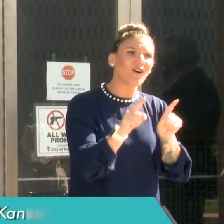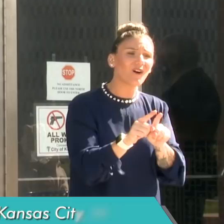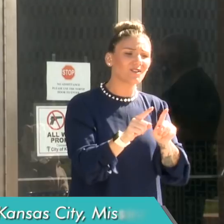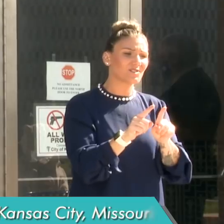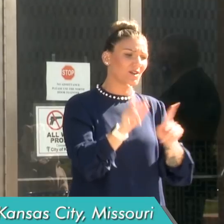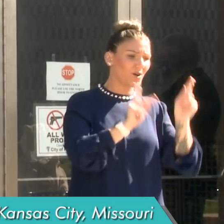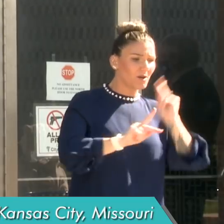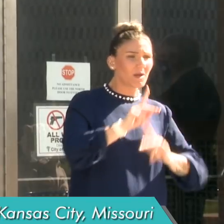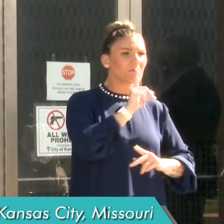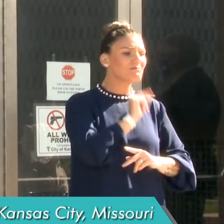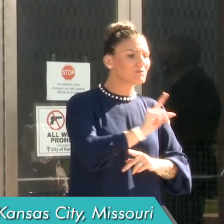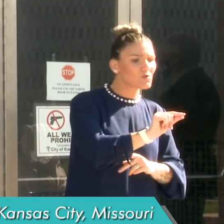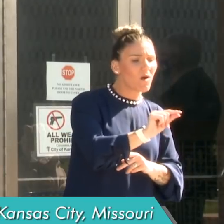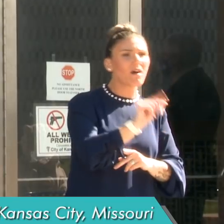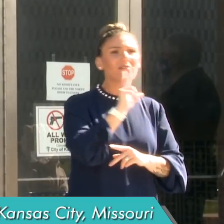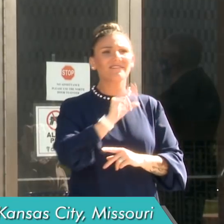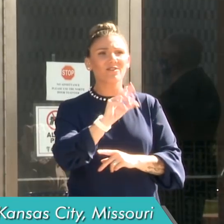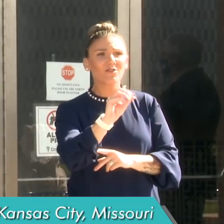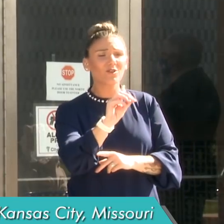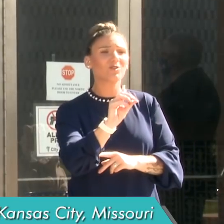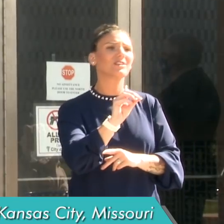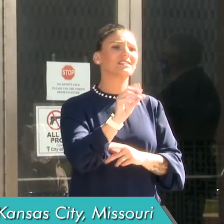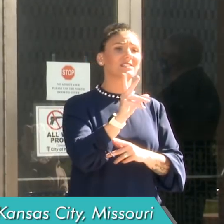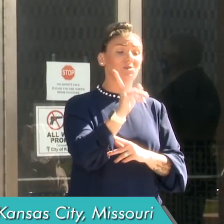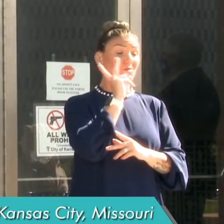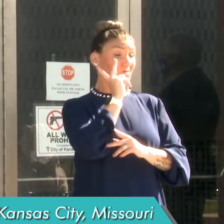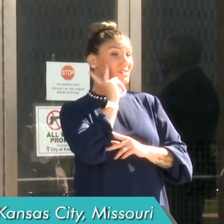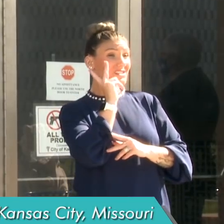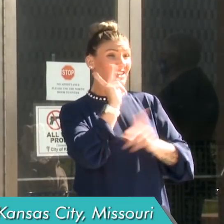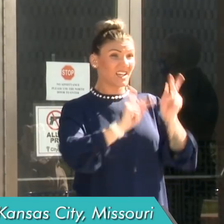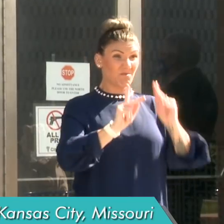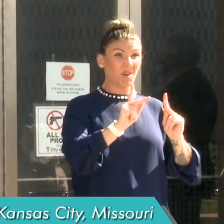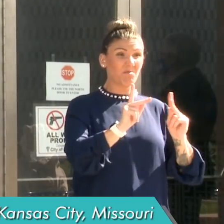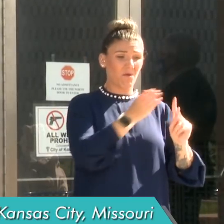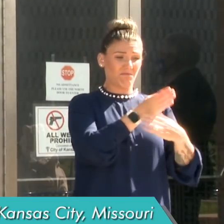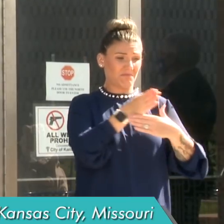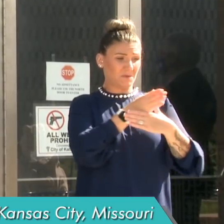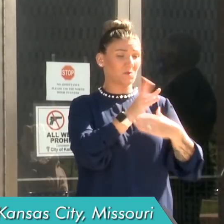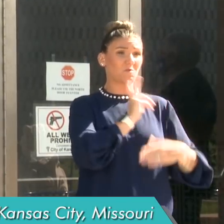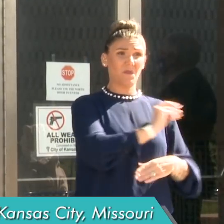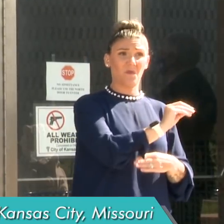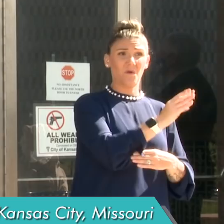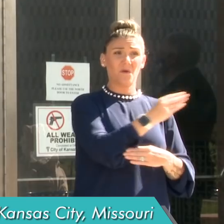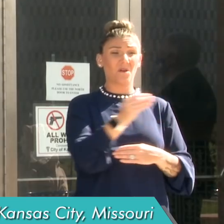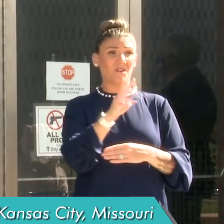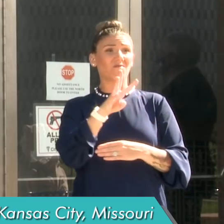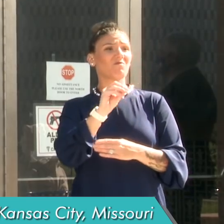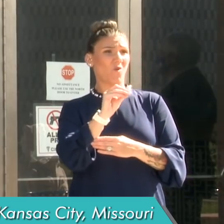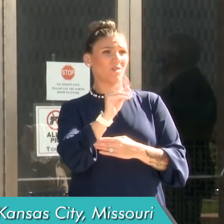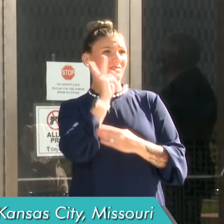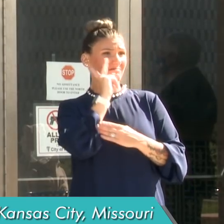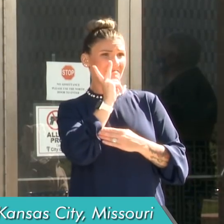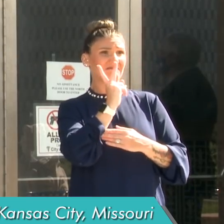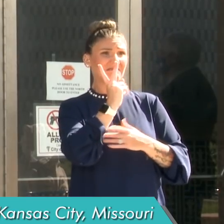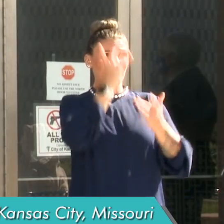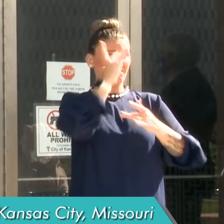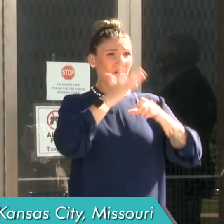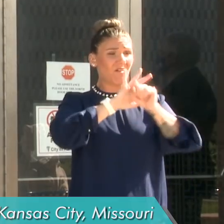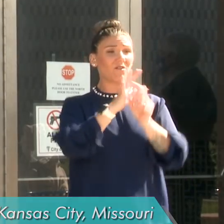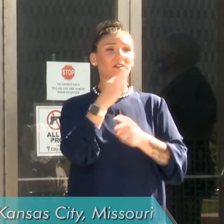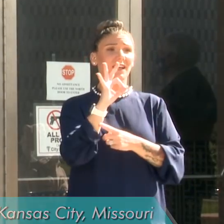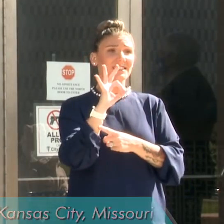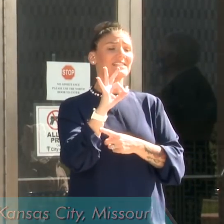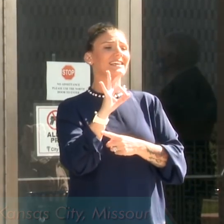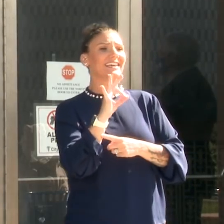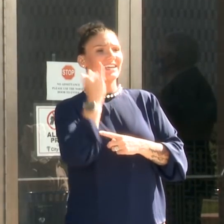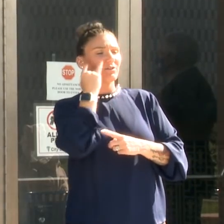their 20s and 30s, we are seeing infections, particularly folks in their 30s and 40s, and so it is important for folks, even if you think you'll be fine,